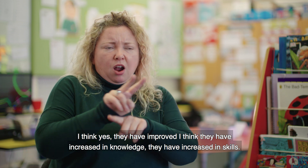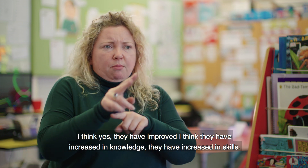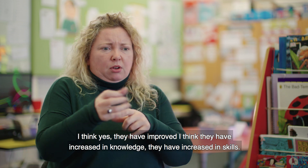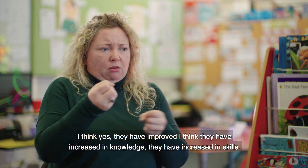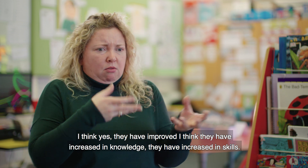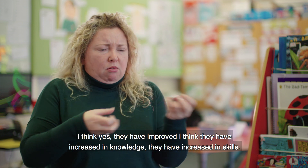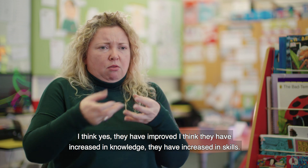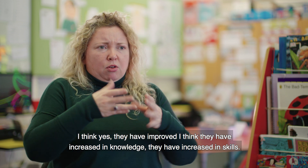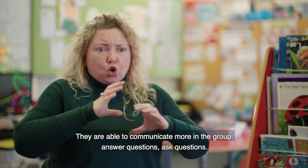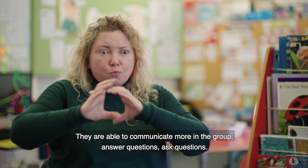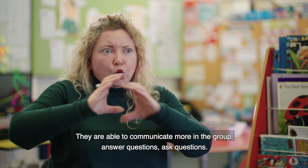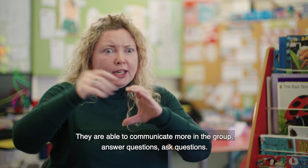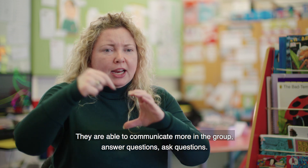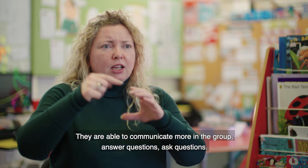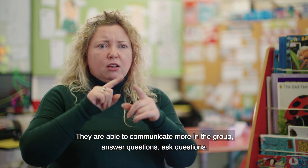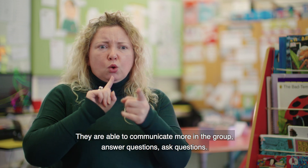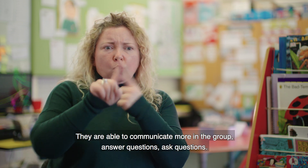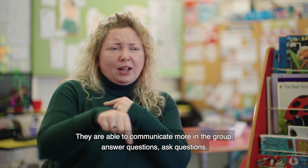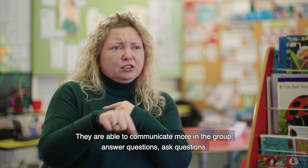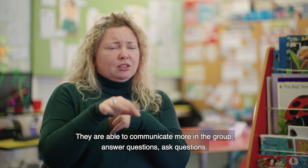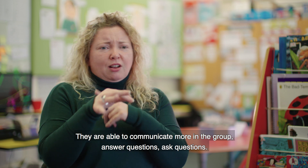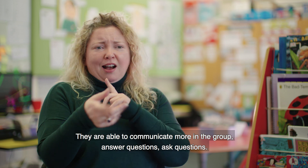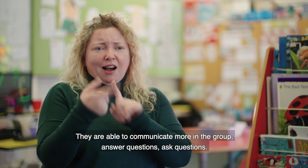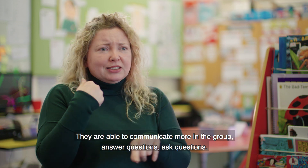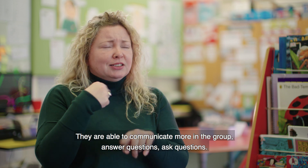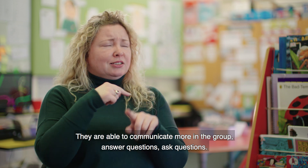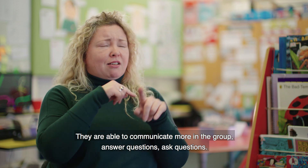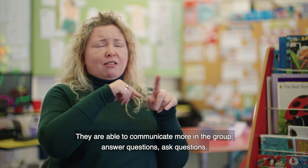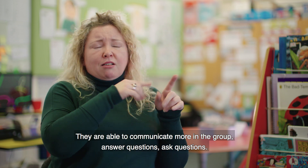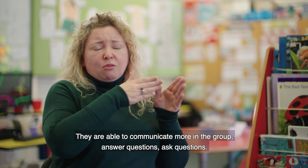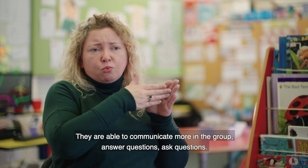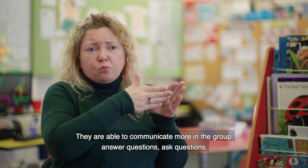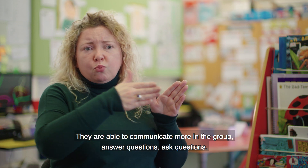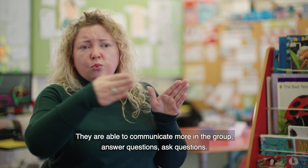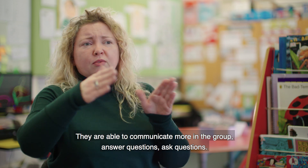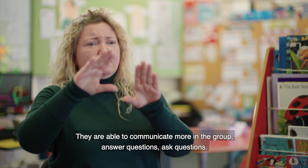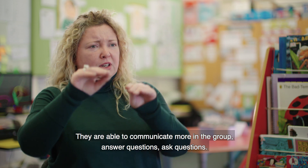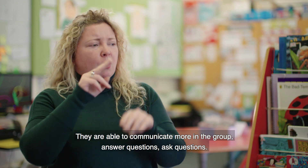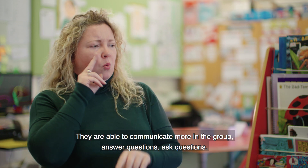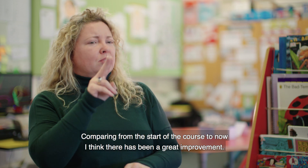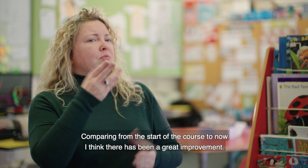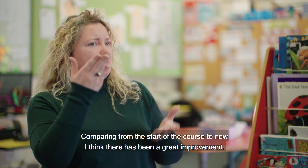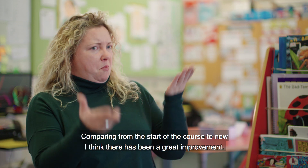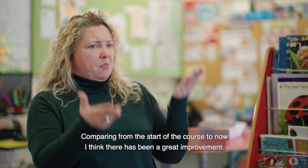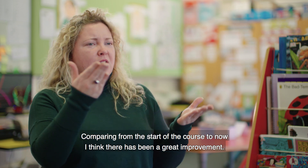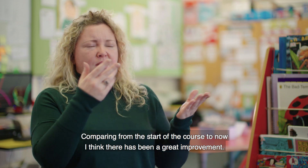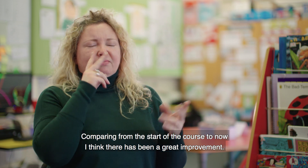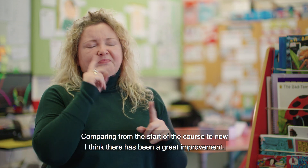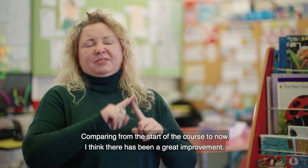have increased in skills, they are able to communicate more in the group, answer questions, ask questions. Comparing from the start of the course